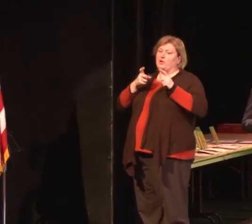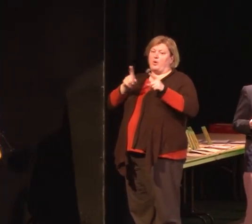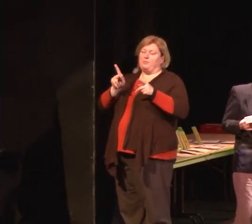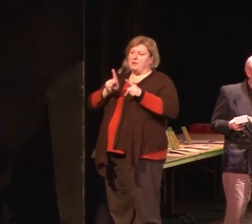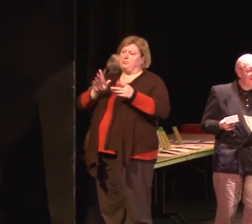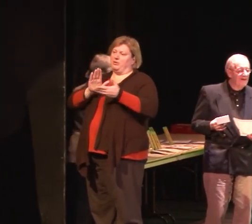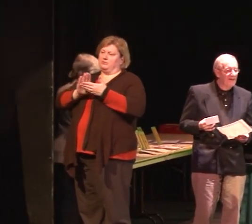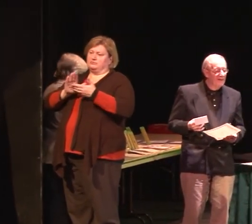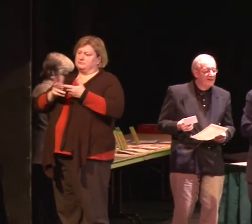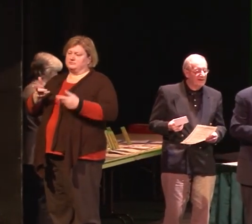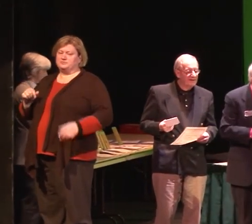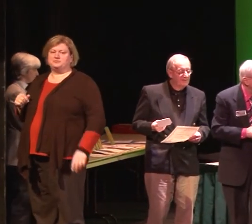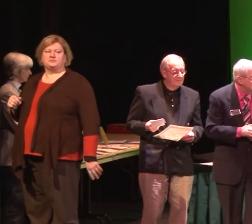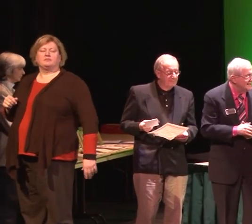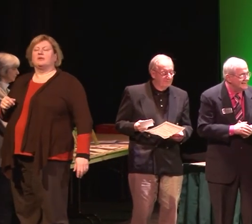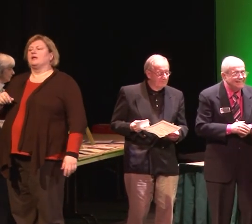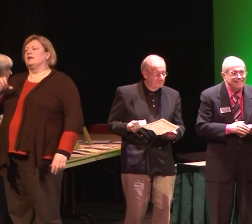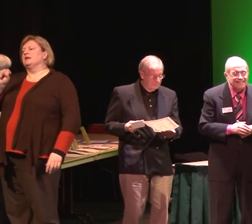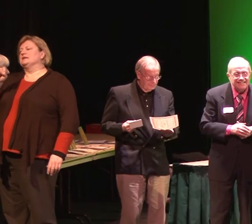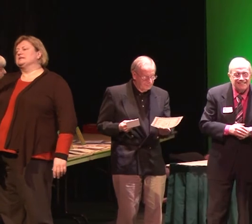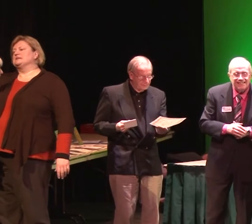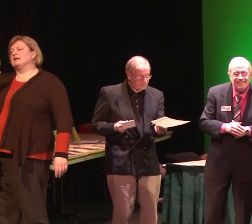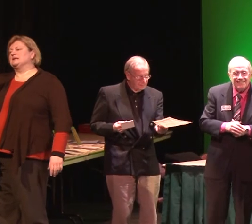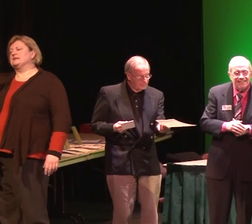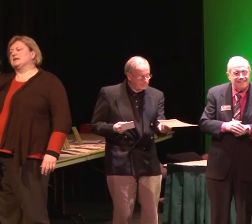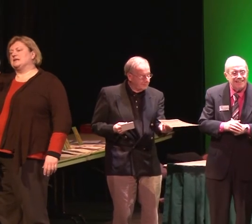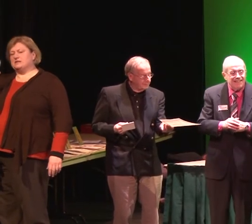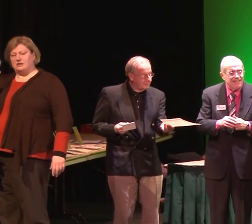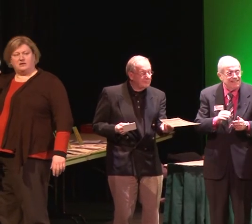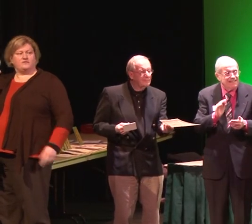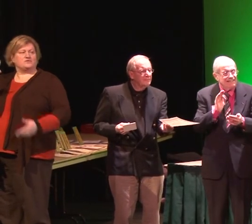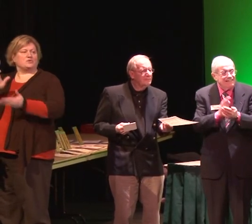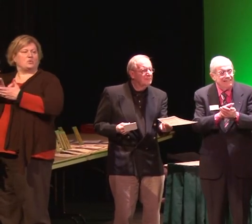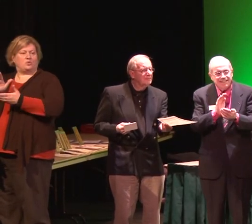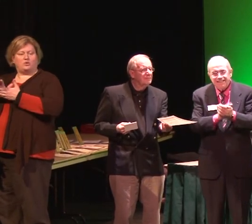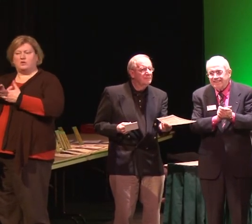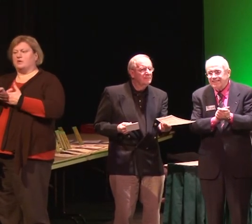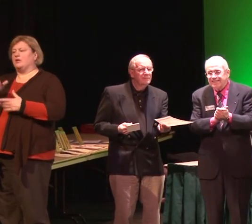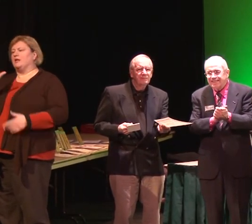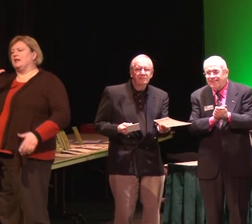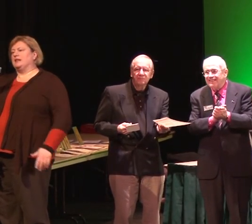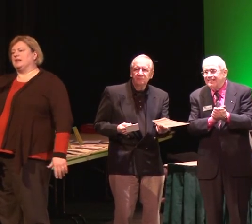From St. Stanislav School, Landon G. Botello.